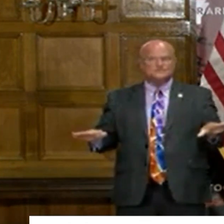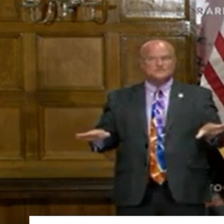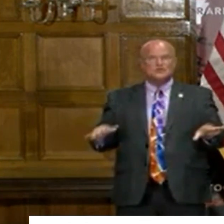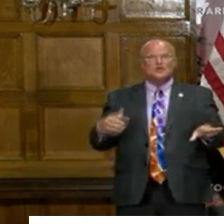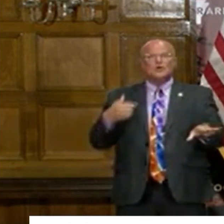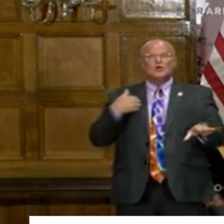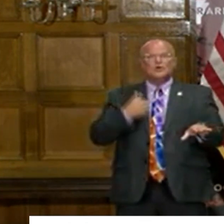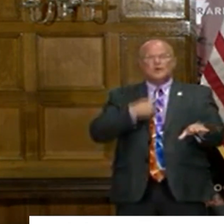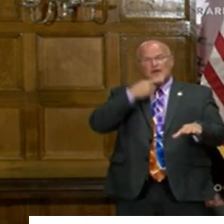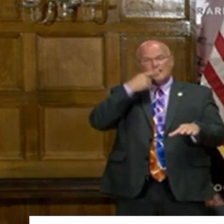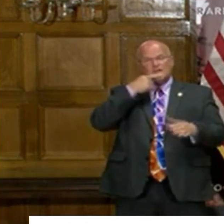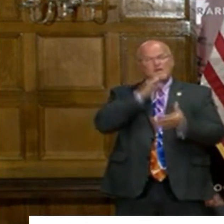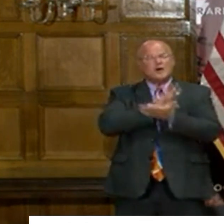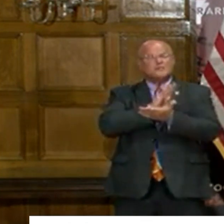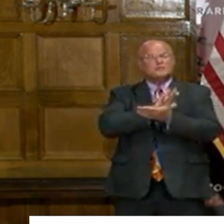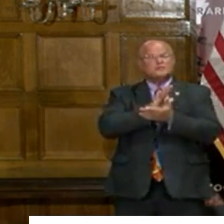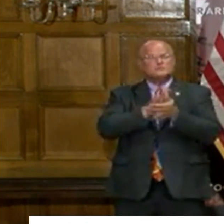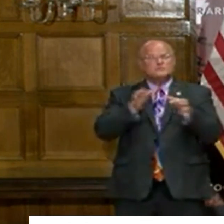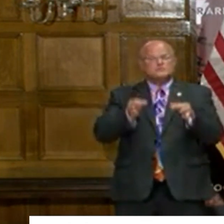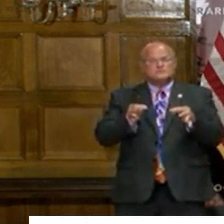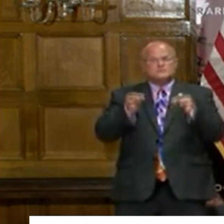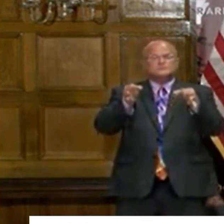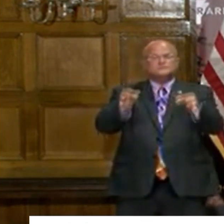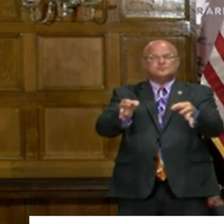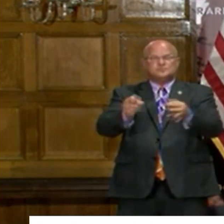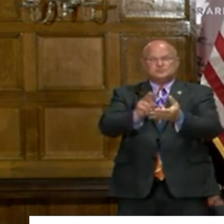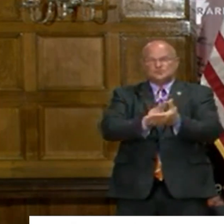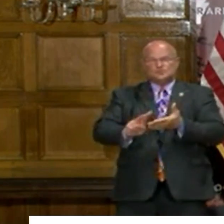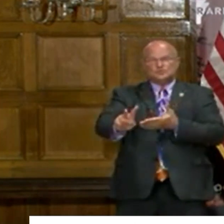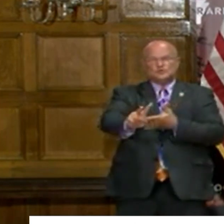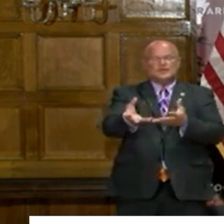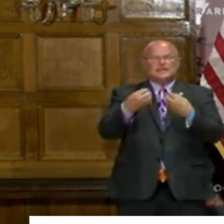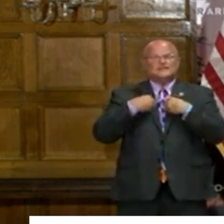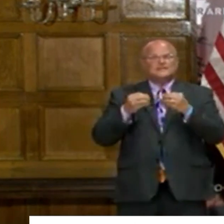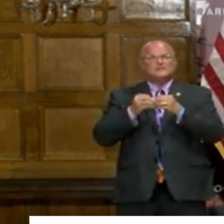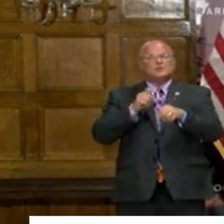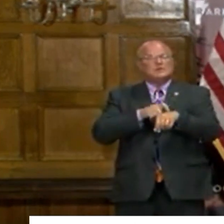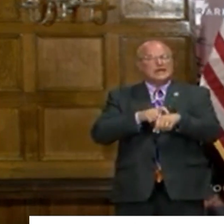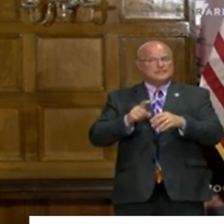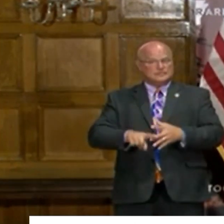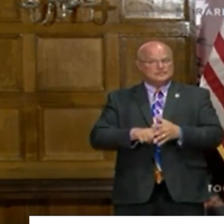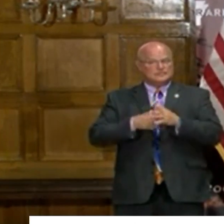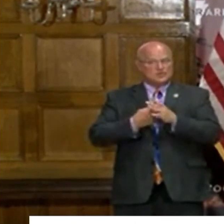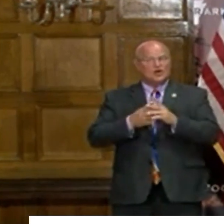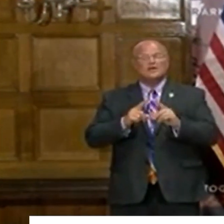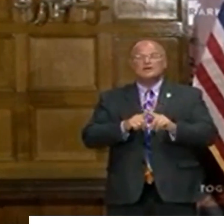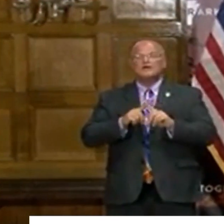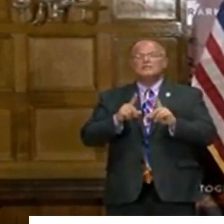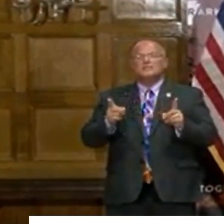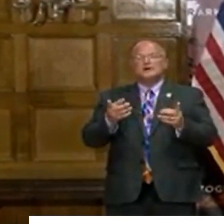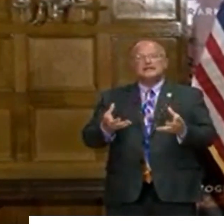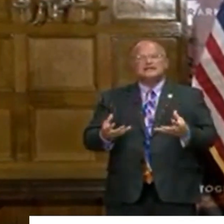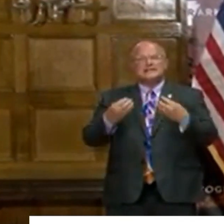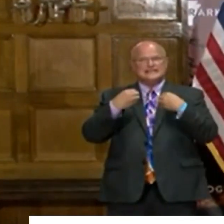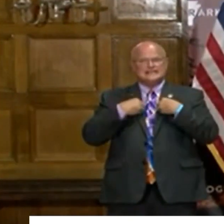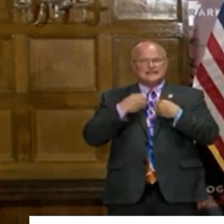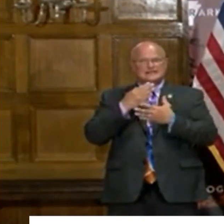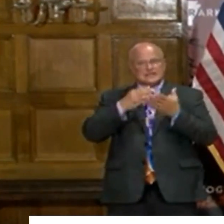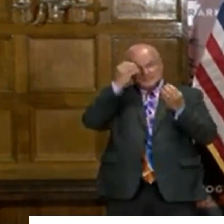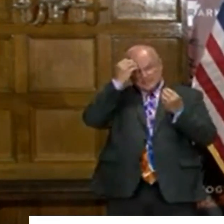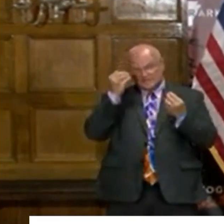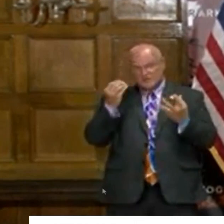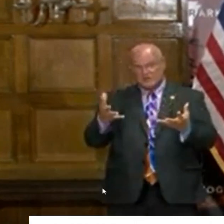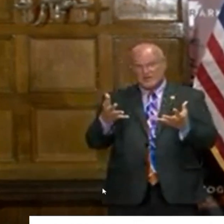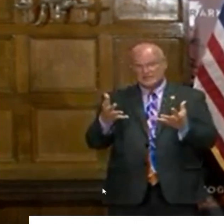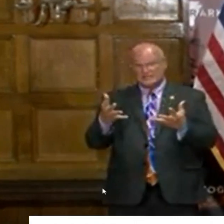put off our public education program for 2 weeks to give us more time to start, but it does give us some